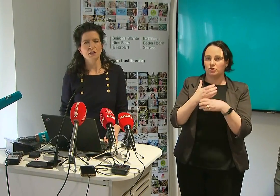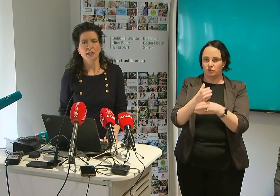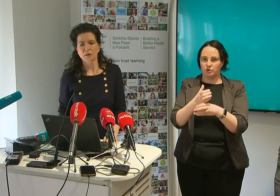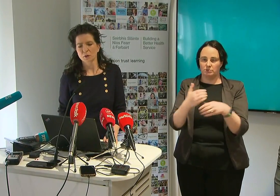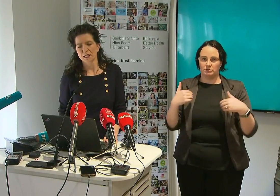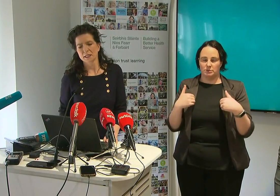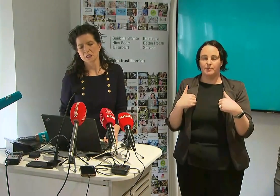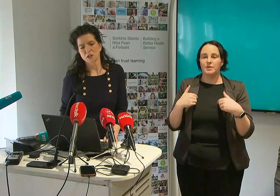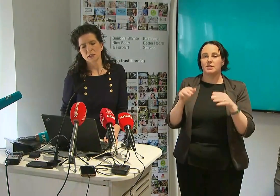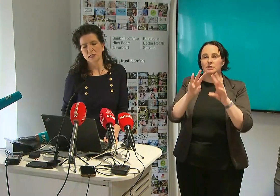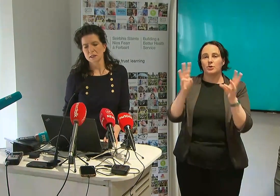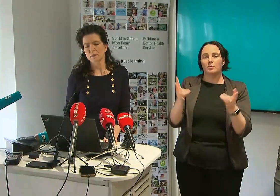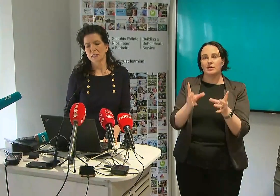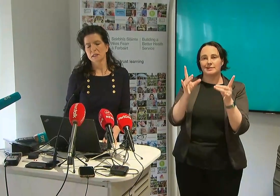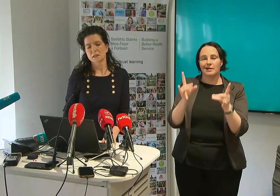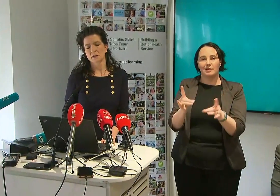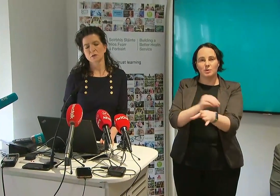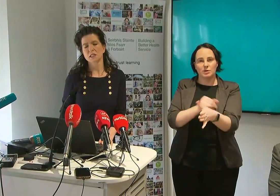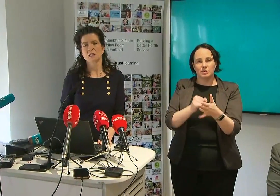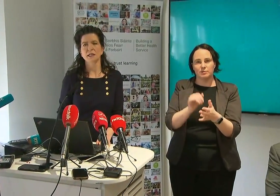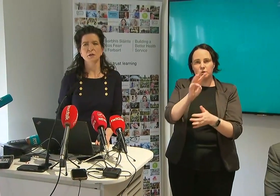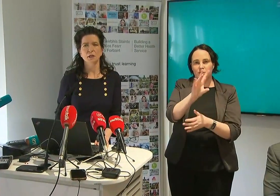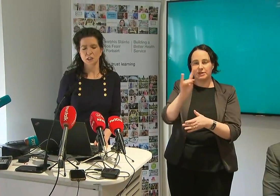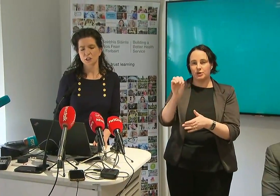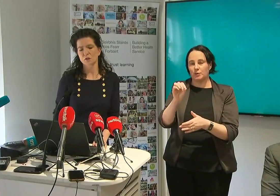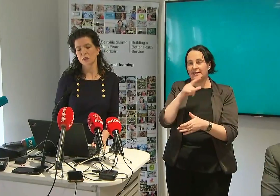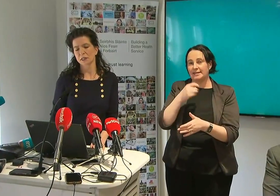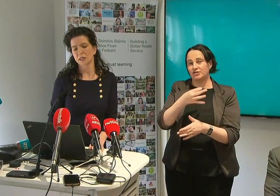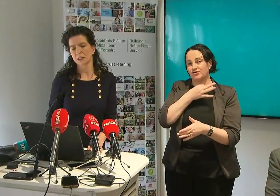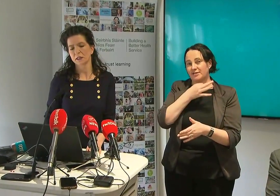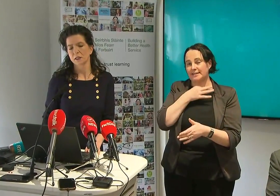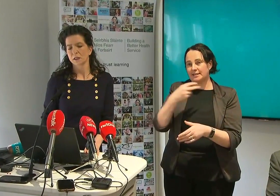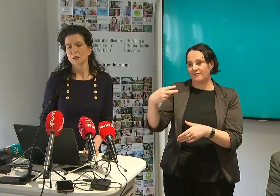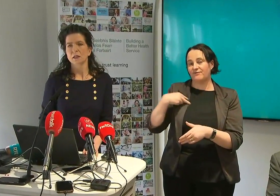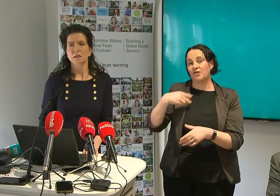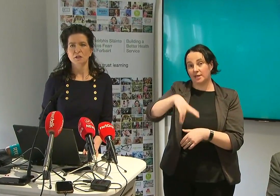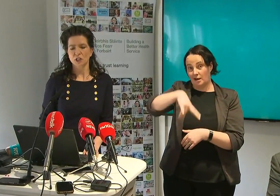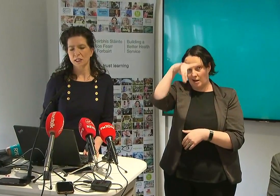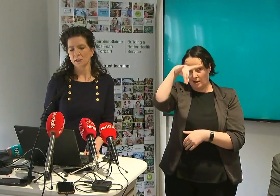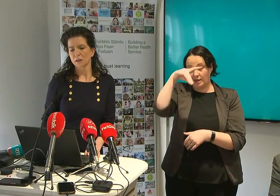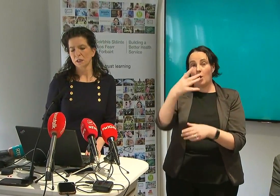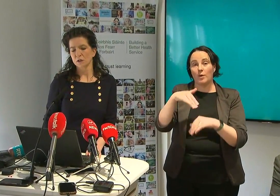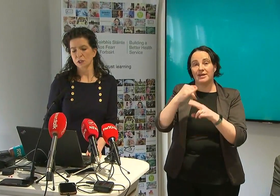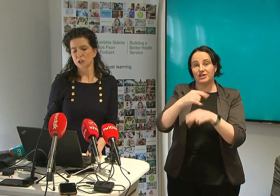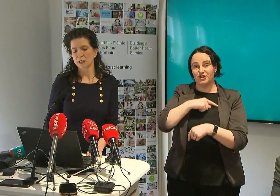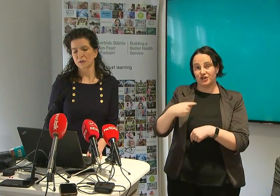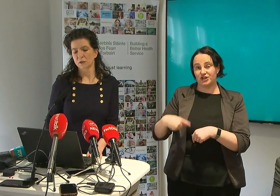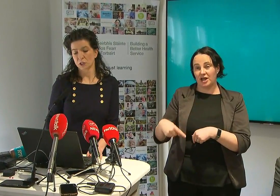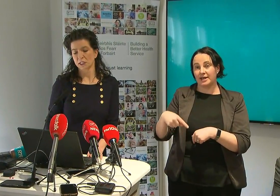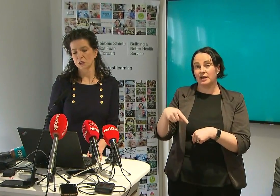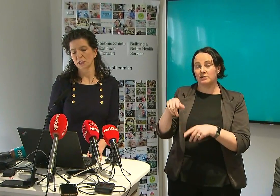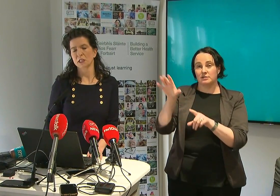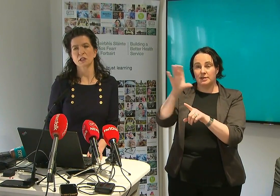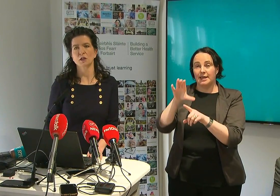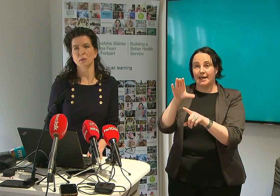And the World Health Organization has placed the risk now at very high in China at a regional level,